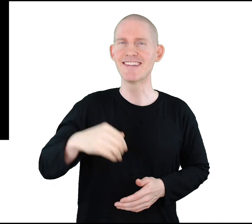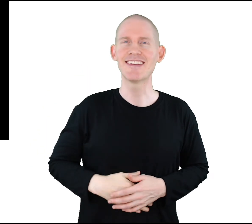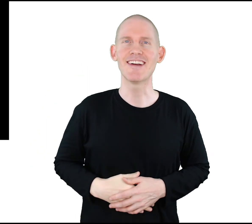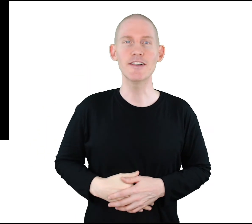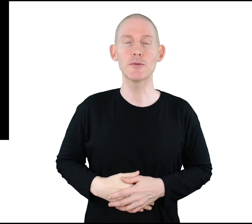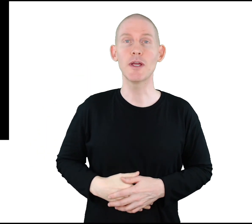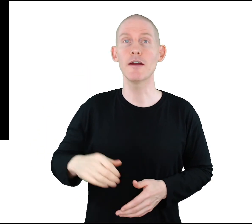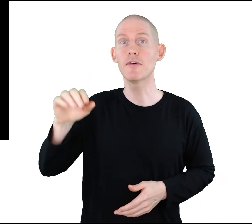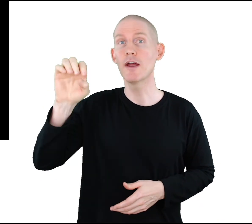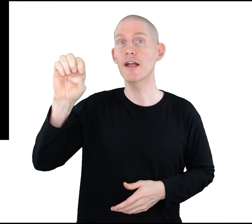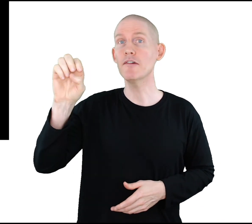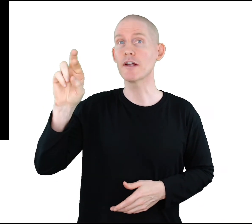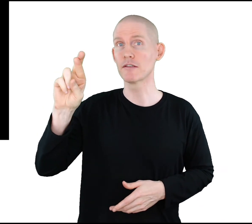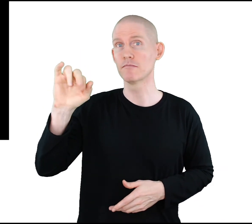All right, so we have Eric.